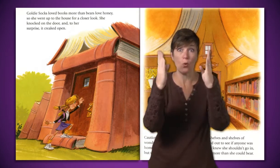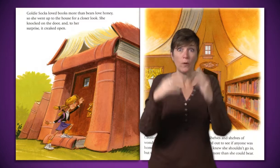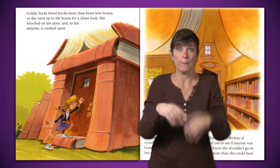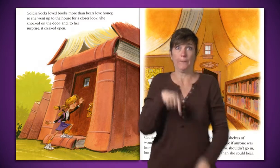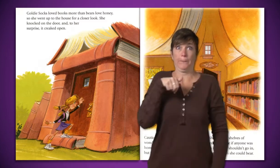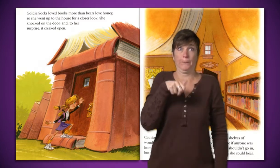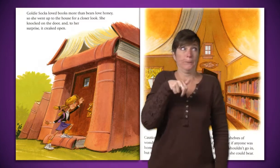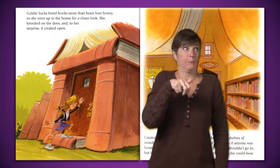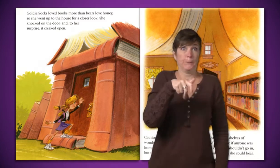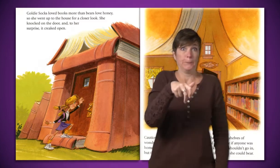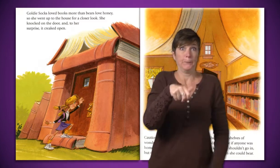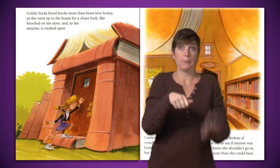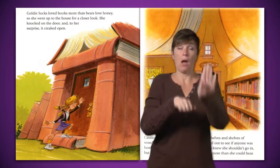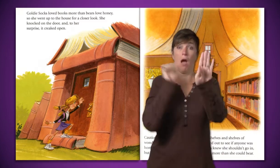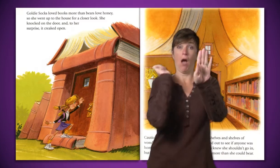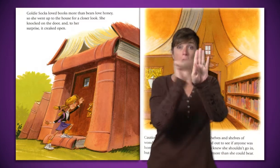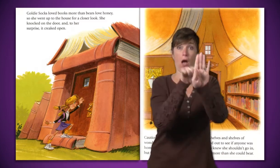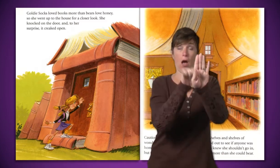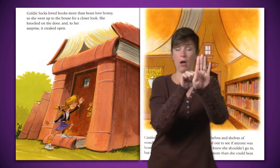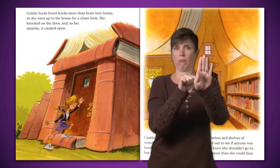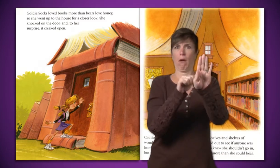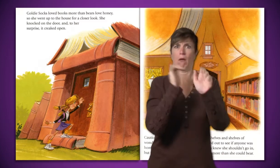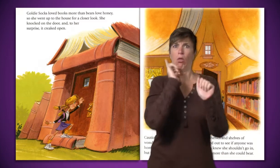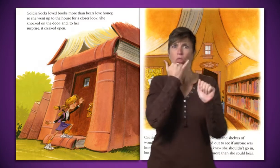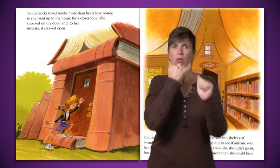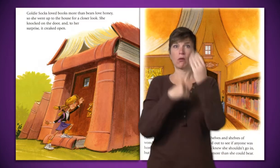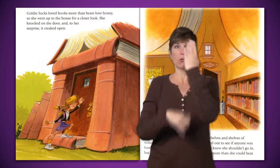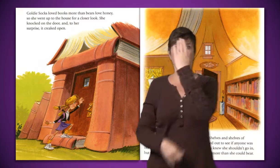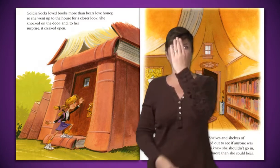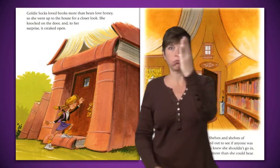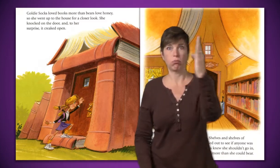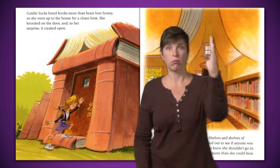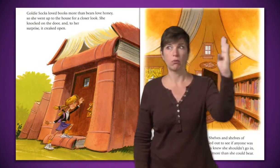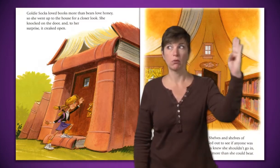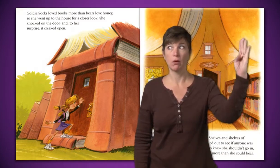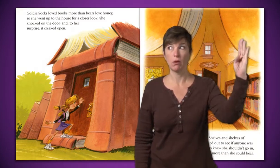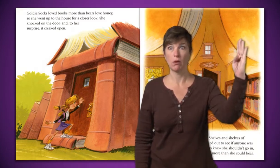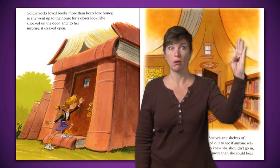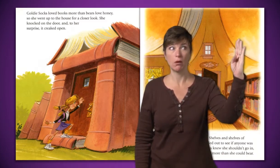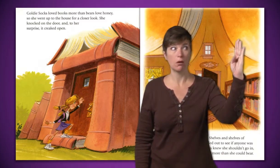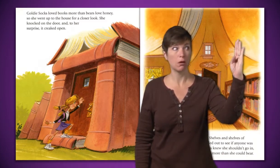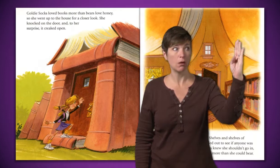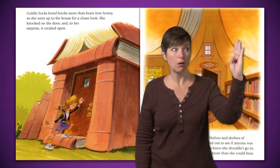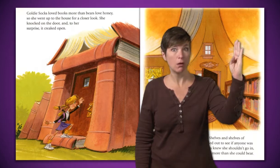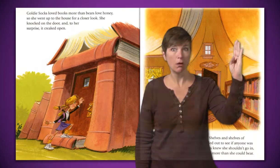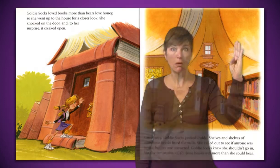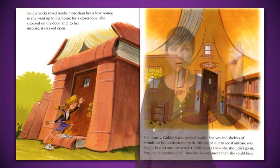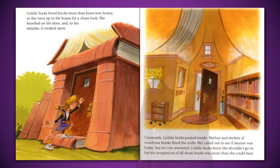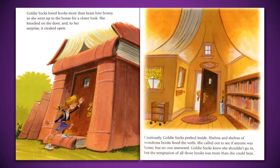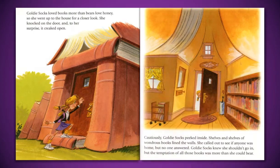She knocked on the door, and, to her surprise, it creaked open.